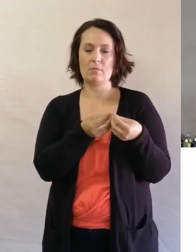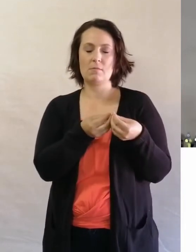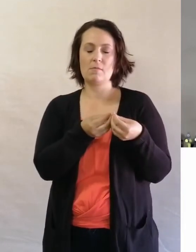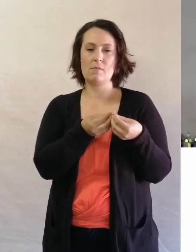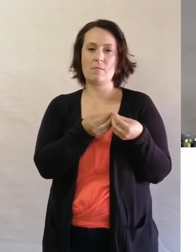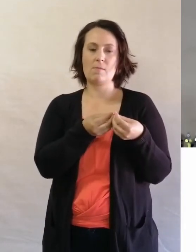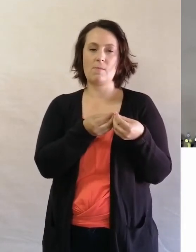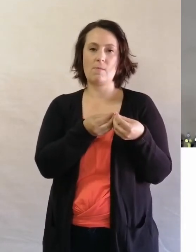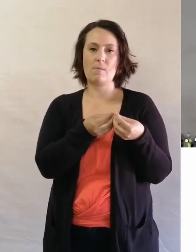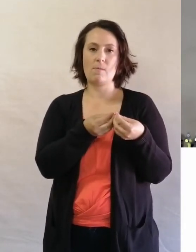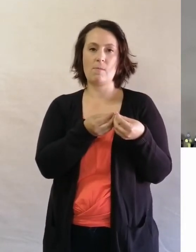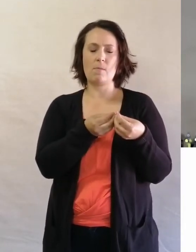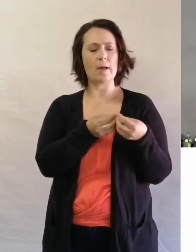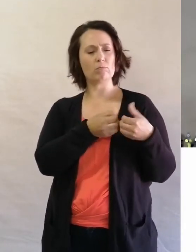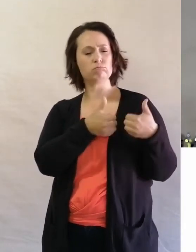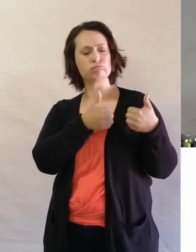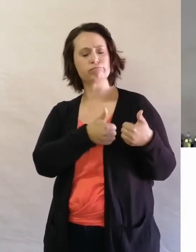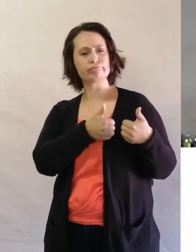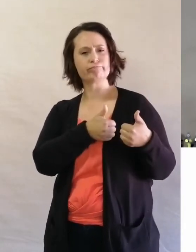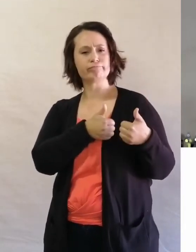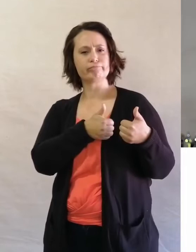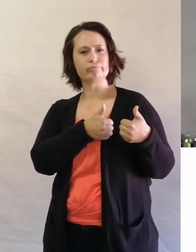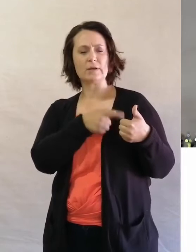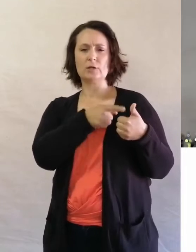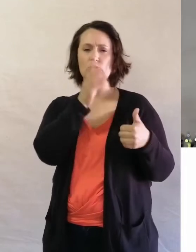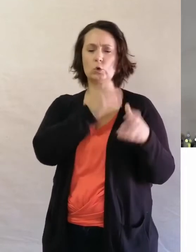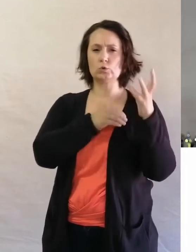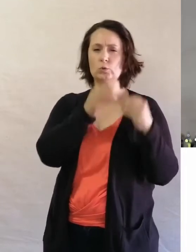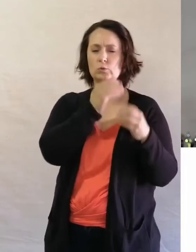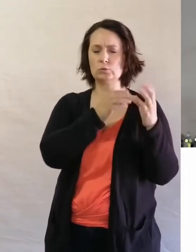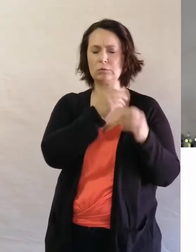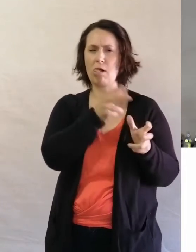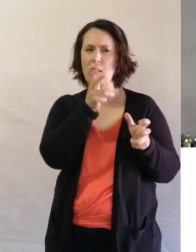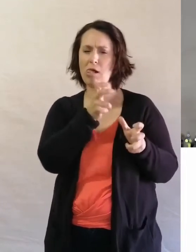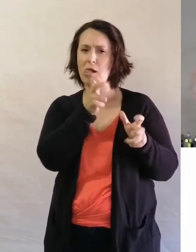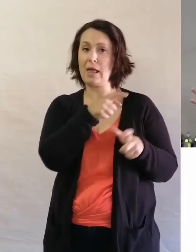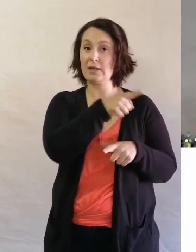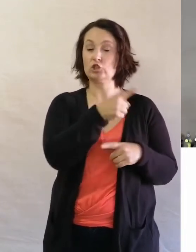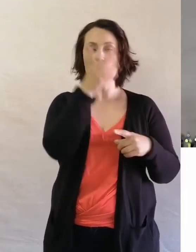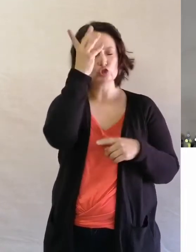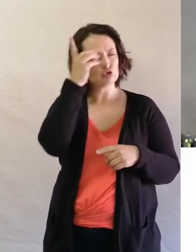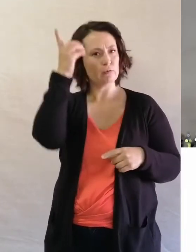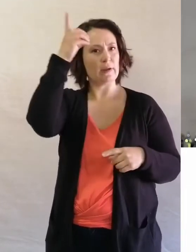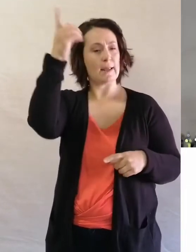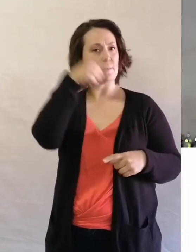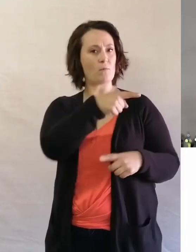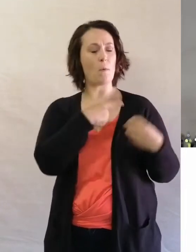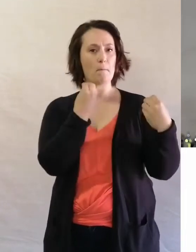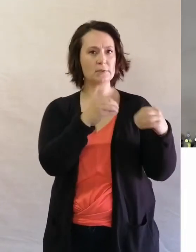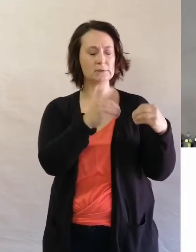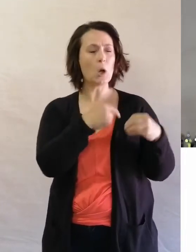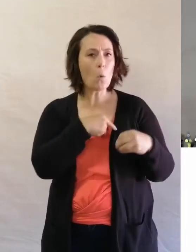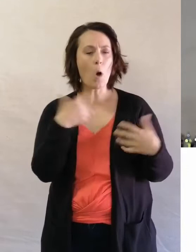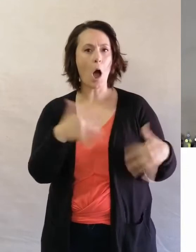and I sat listening to him, listening to a dream that he had, a business dream, and I thought, whoa, it's